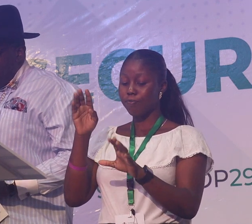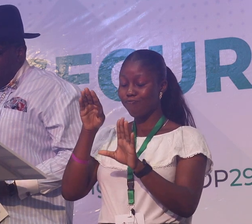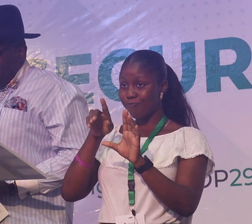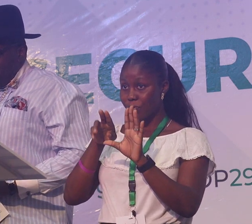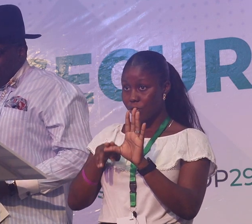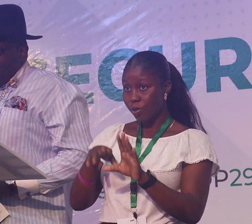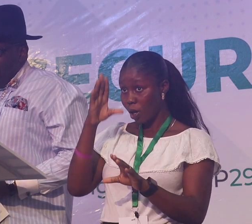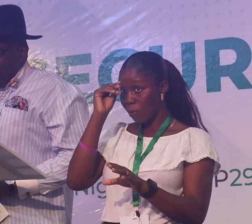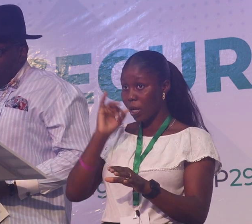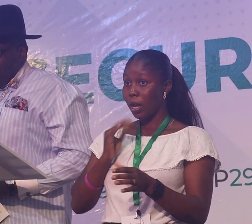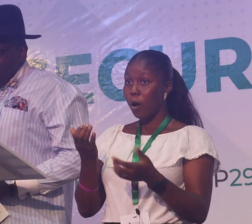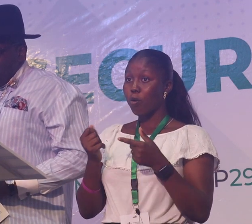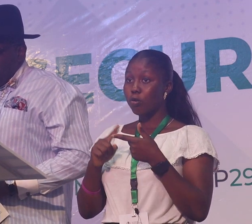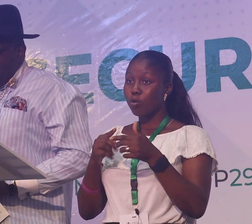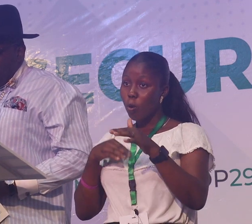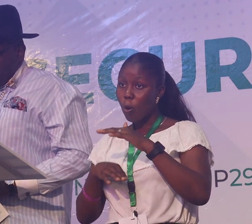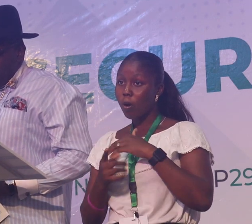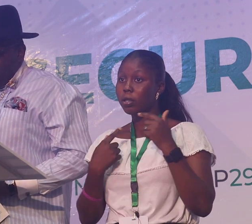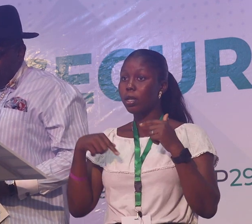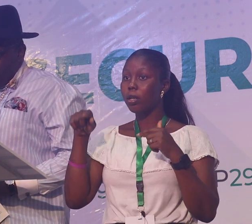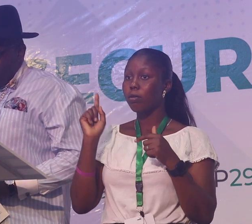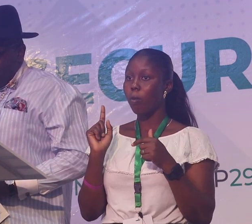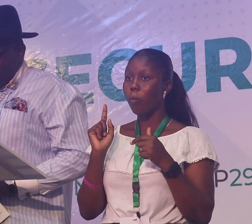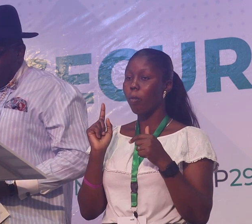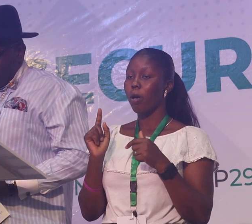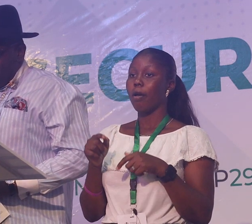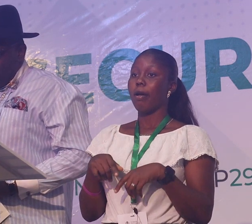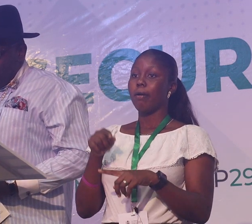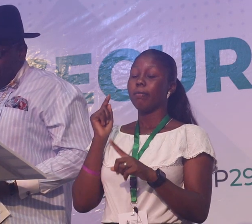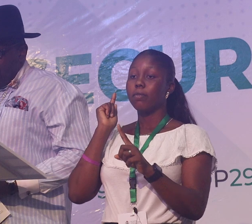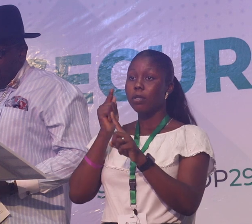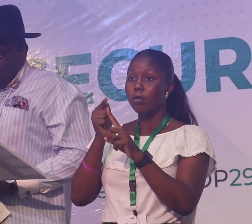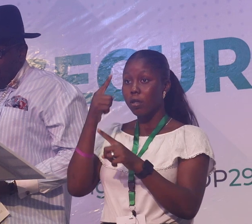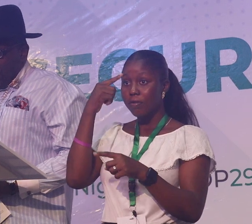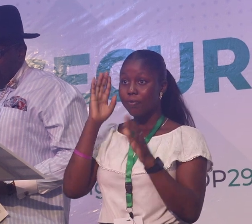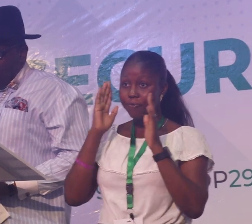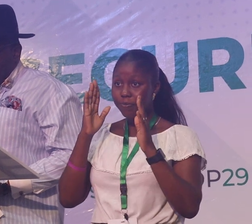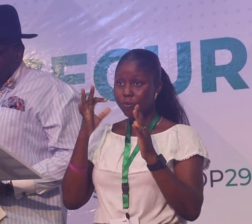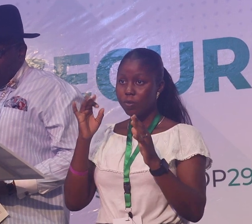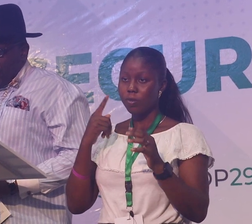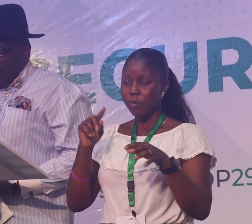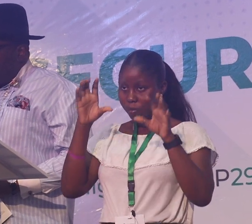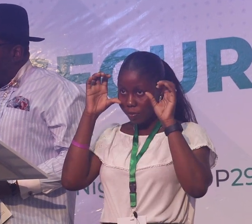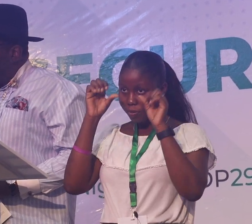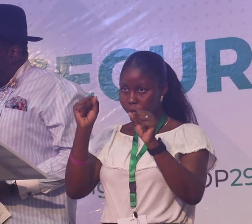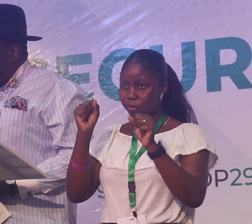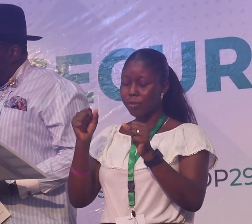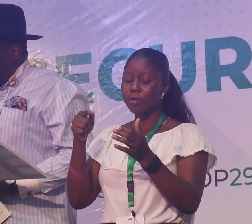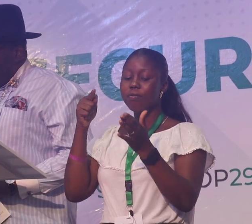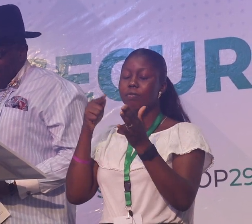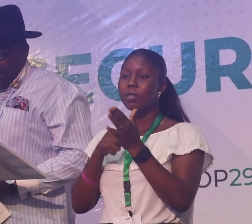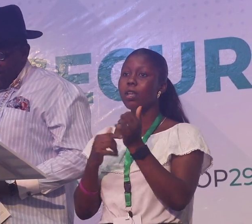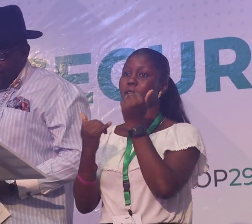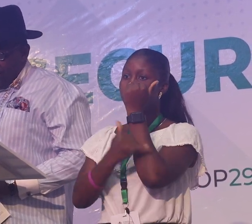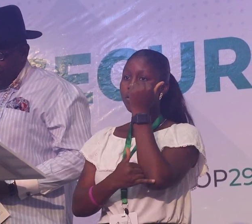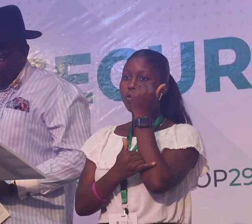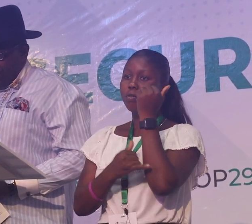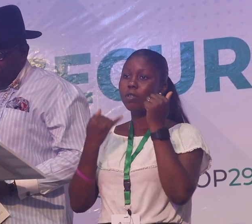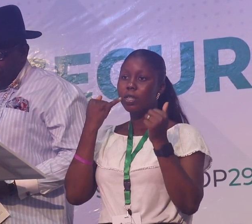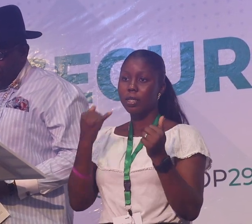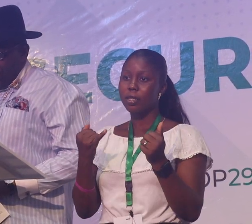underscore, particularly for the attention of Mr. President. This country is